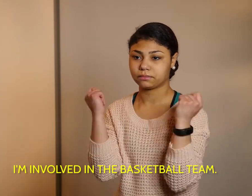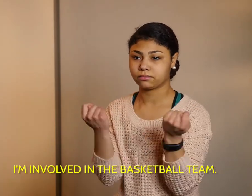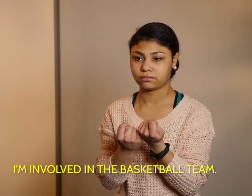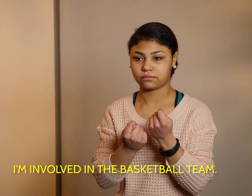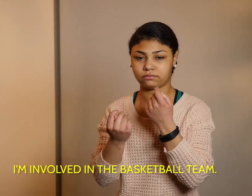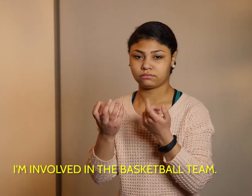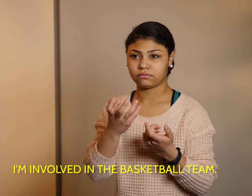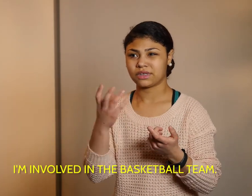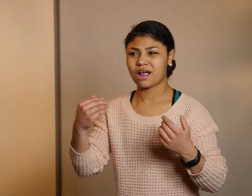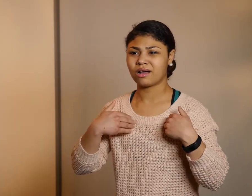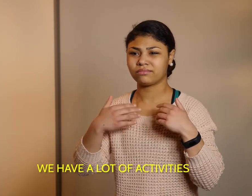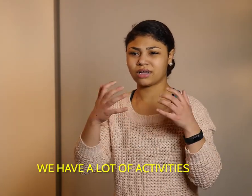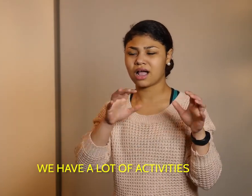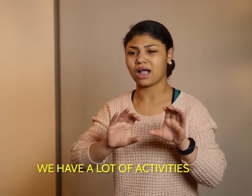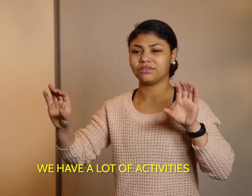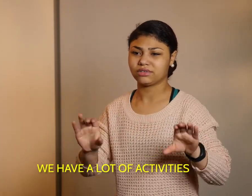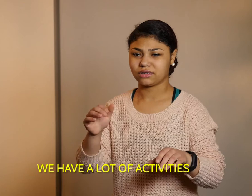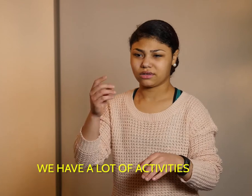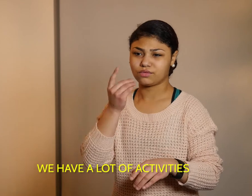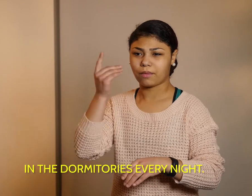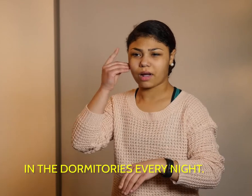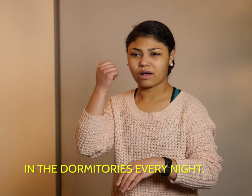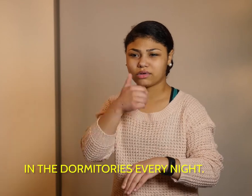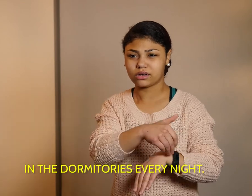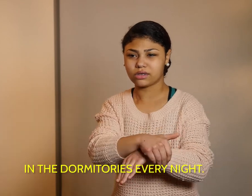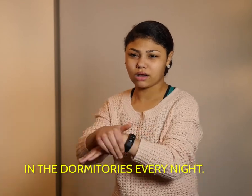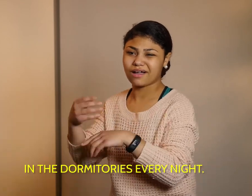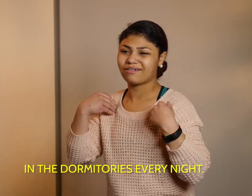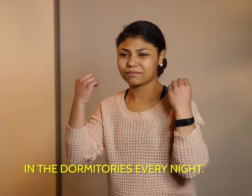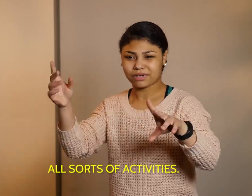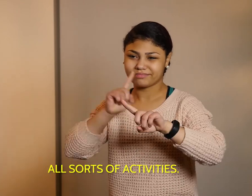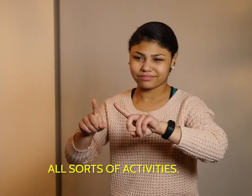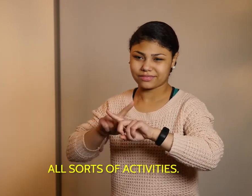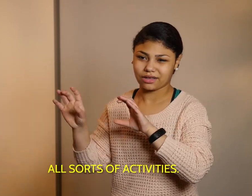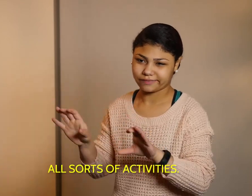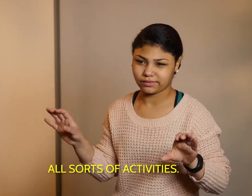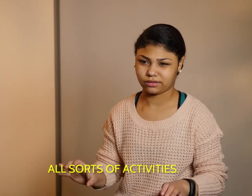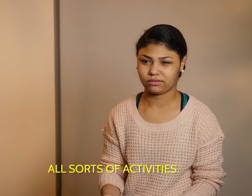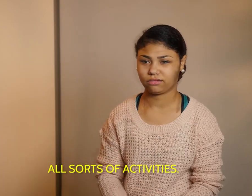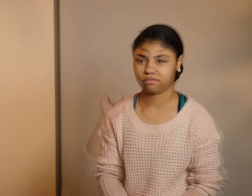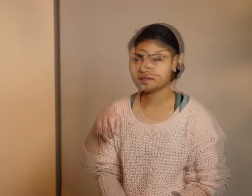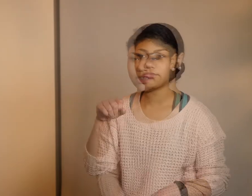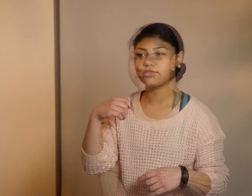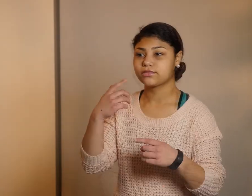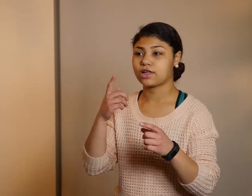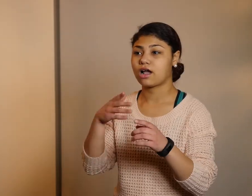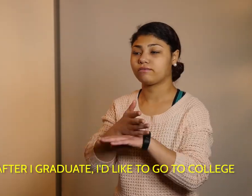team. We have a lot of activities in the dormitory every night, all sorts of activities. After